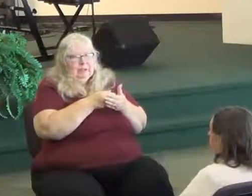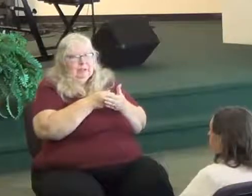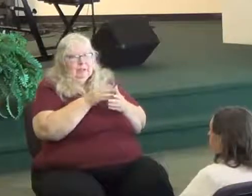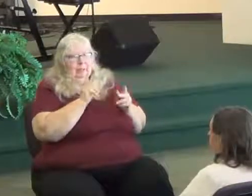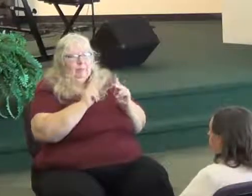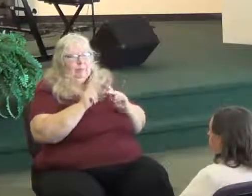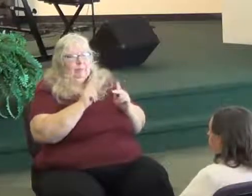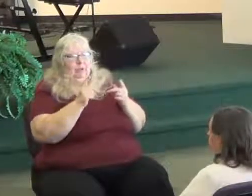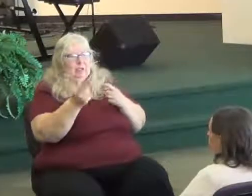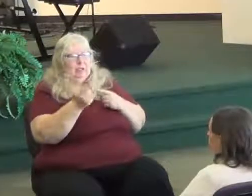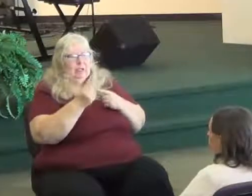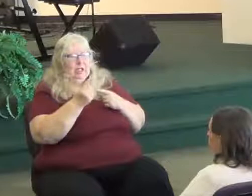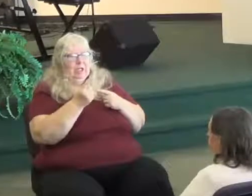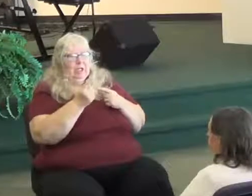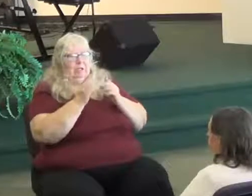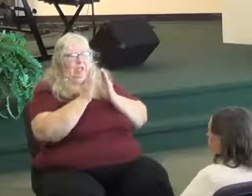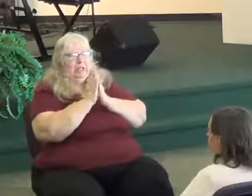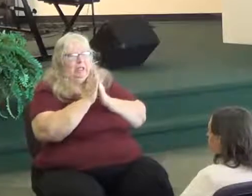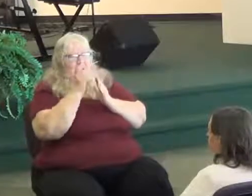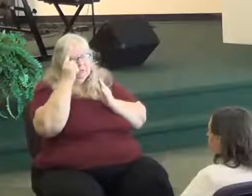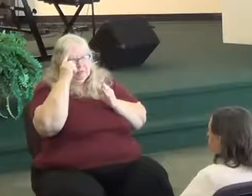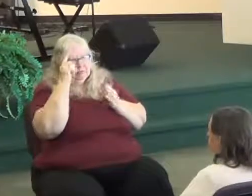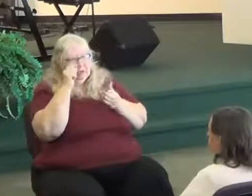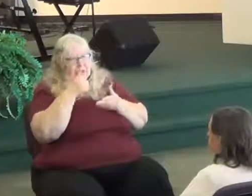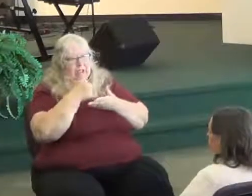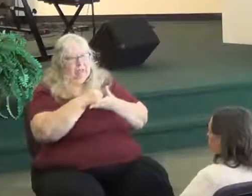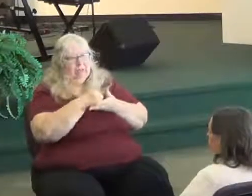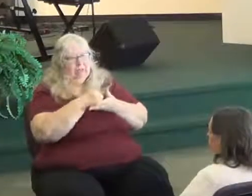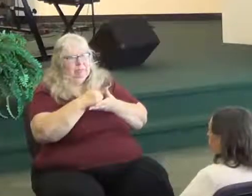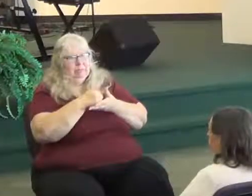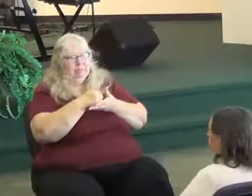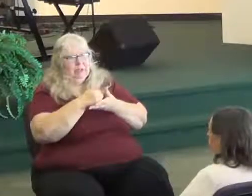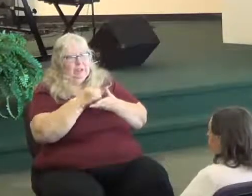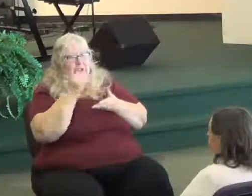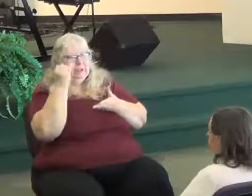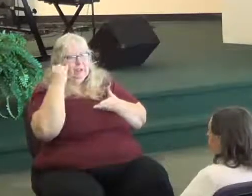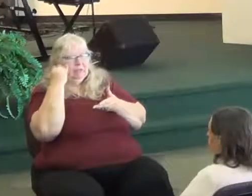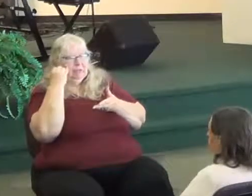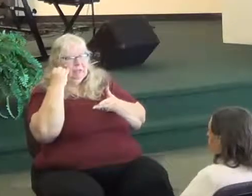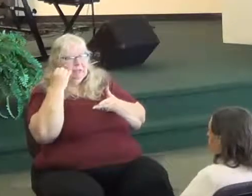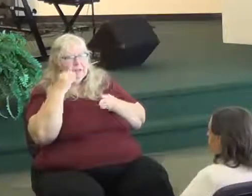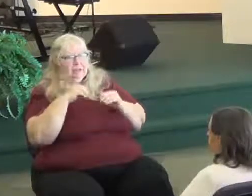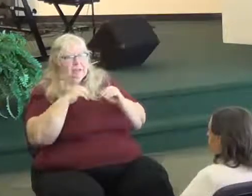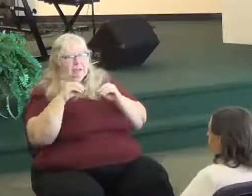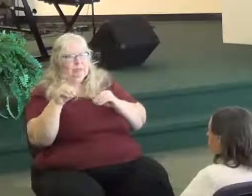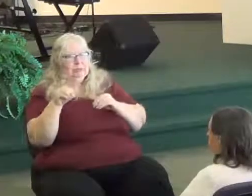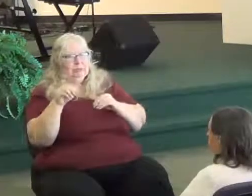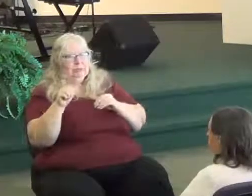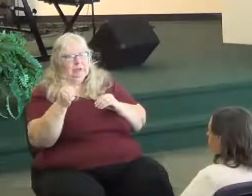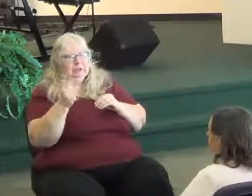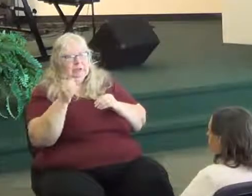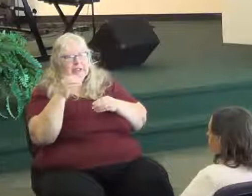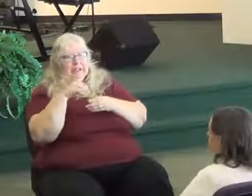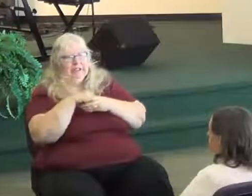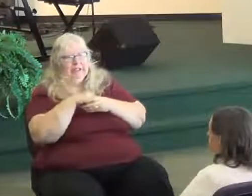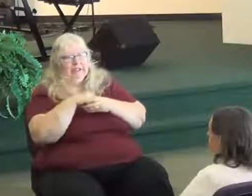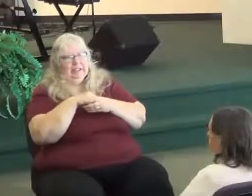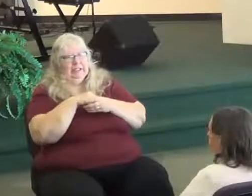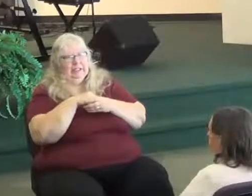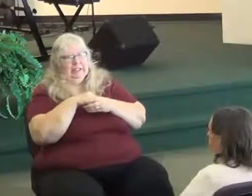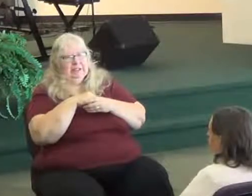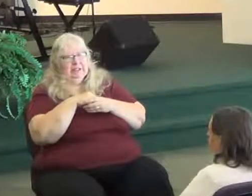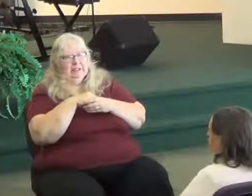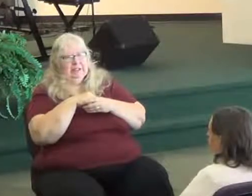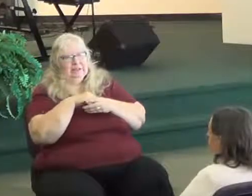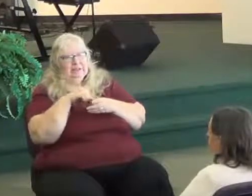in here needy and ask for help and say, you know what? If I was to put $10 in that offering, I wouldn't have food this week to eat. And